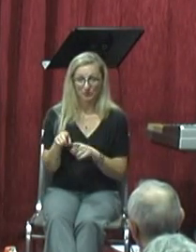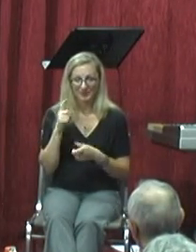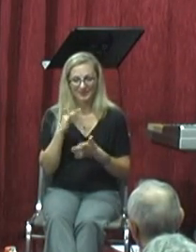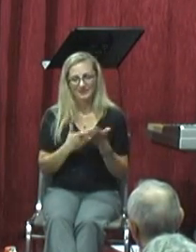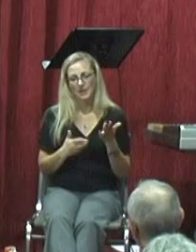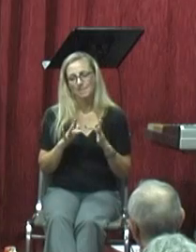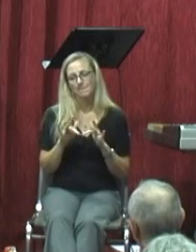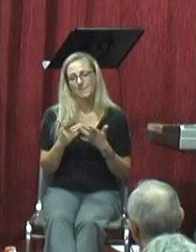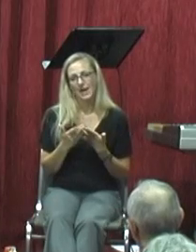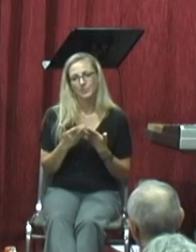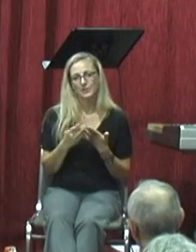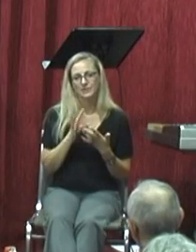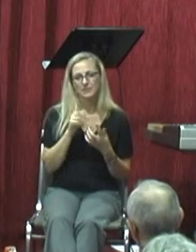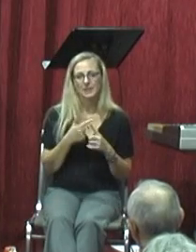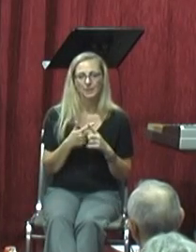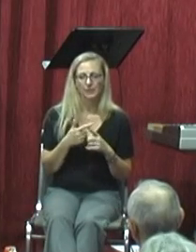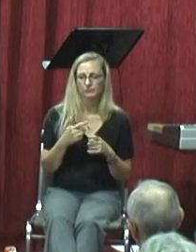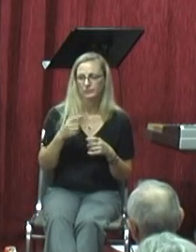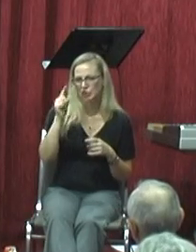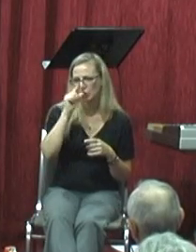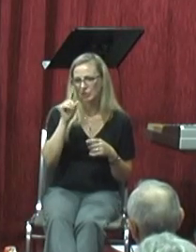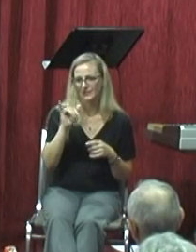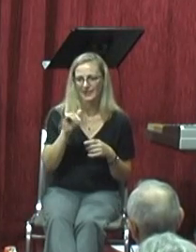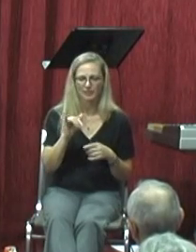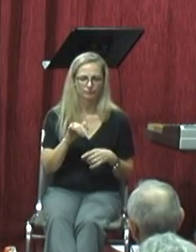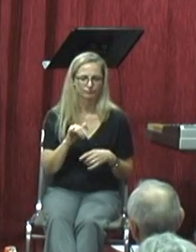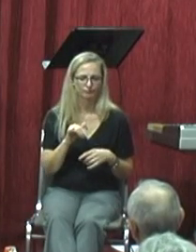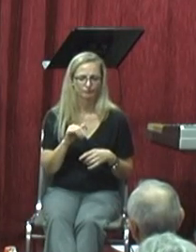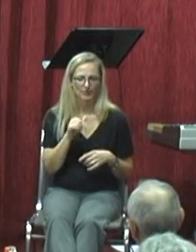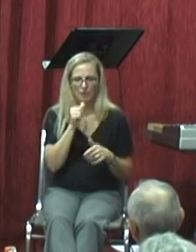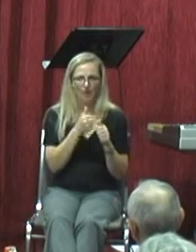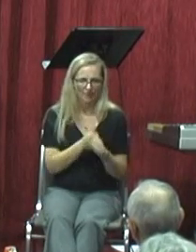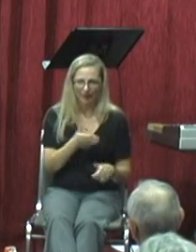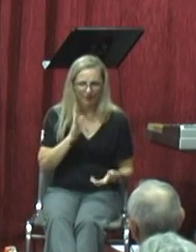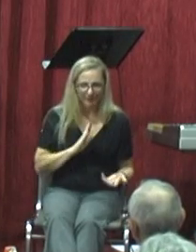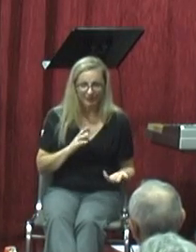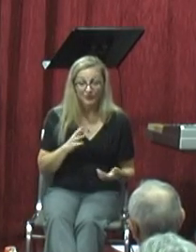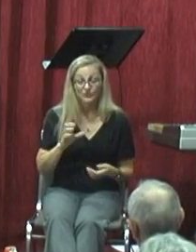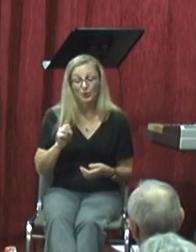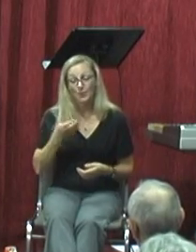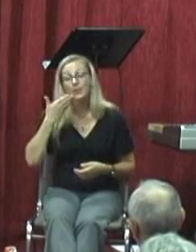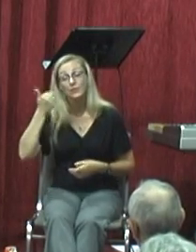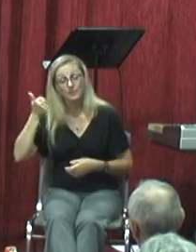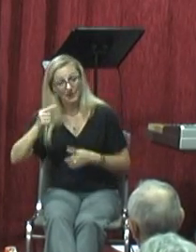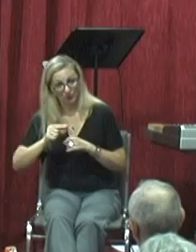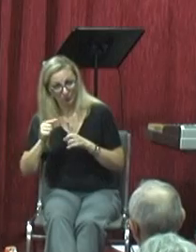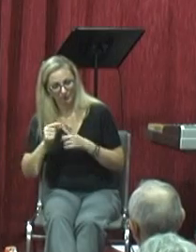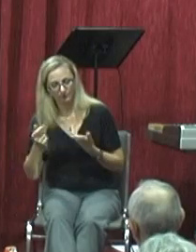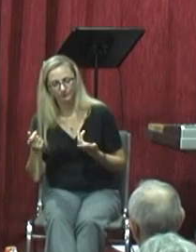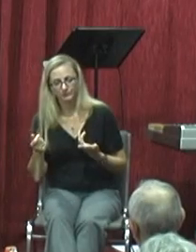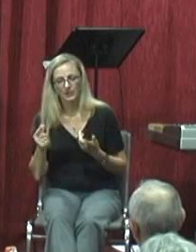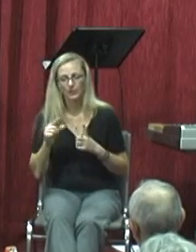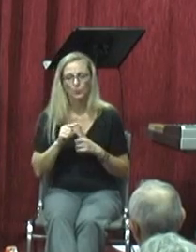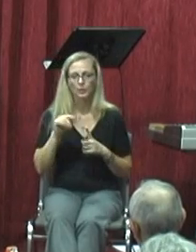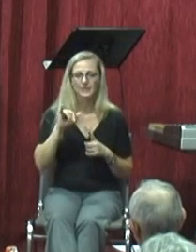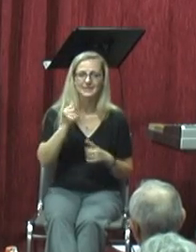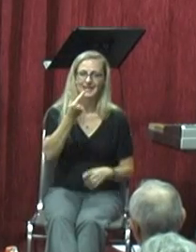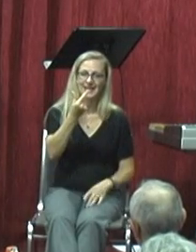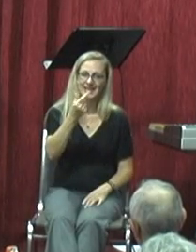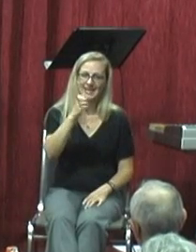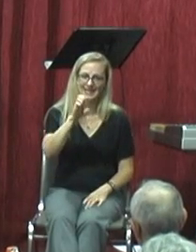Bibles speak of Gentiles as like the heathen. All right. So there's a better word. The word is